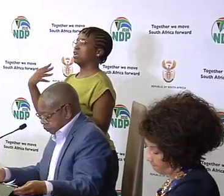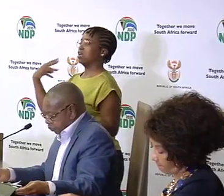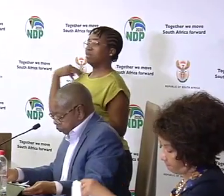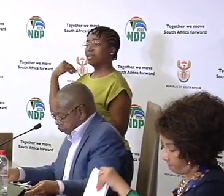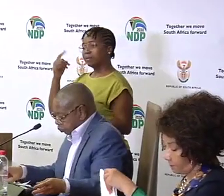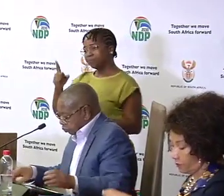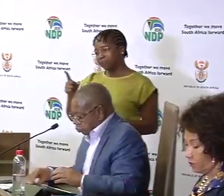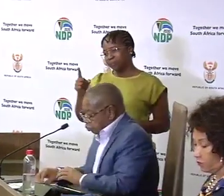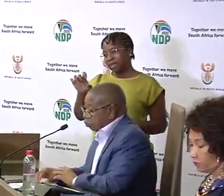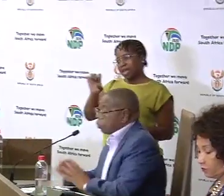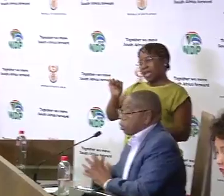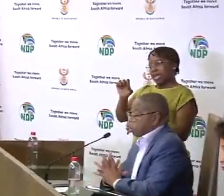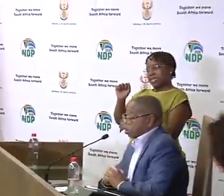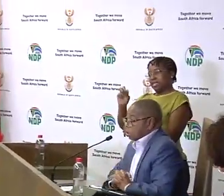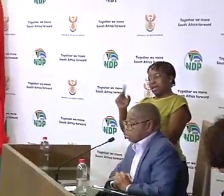Samuel,